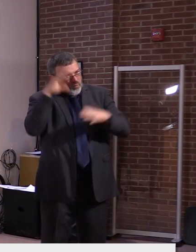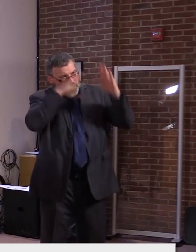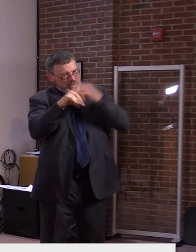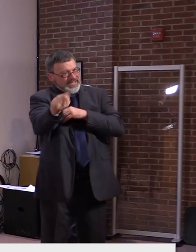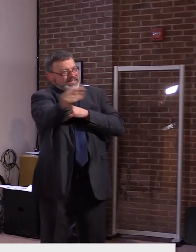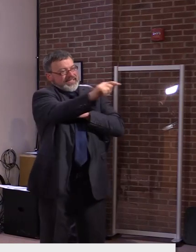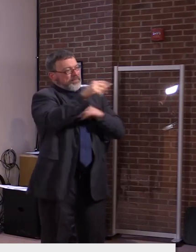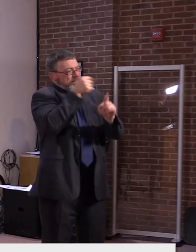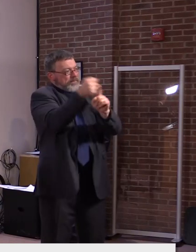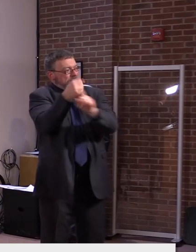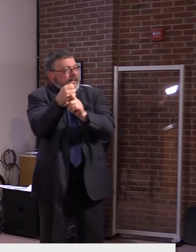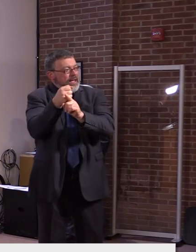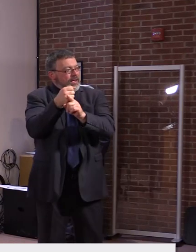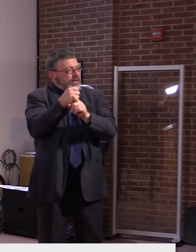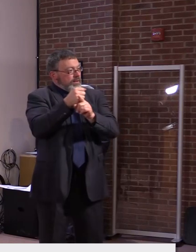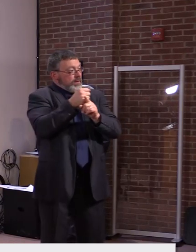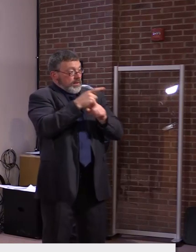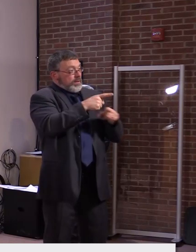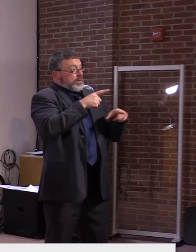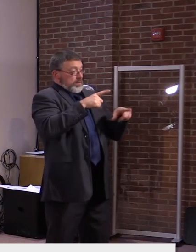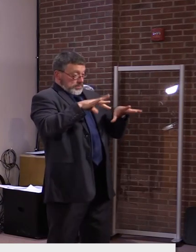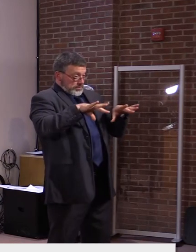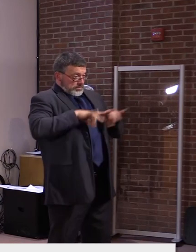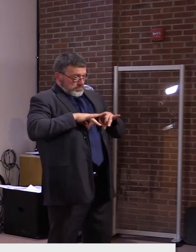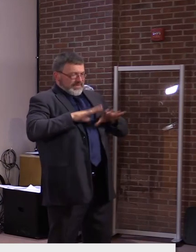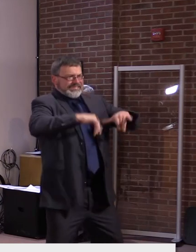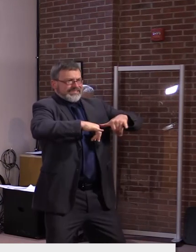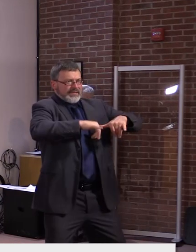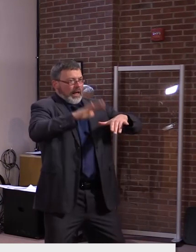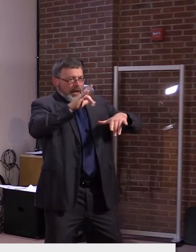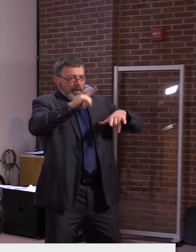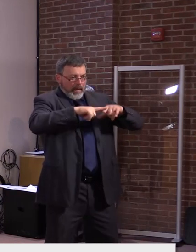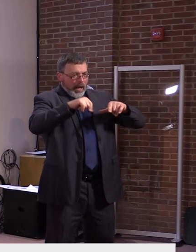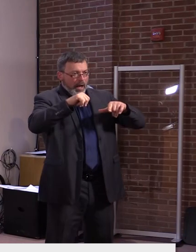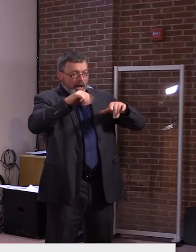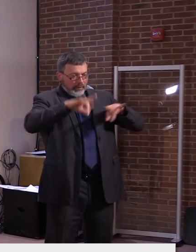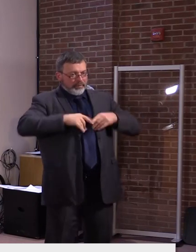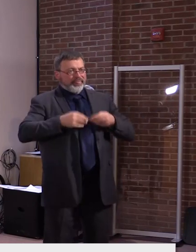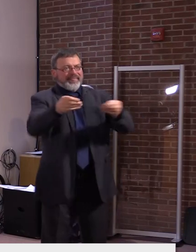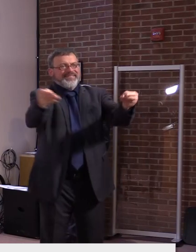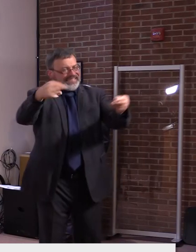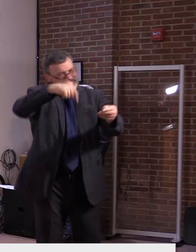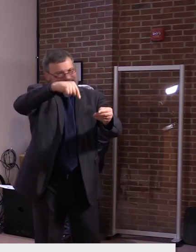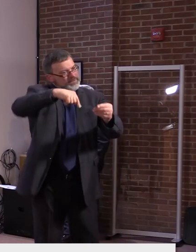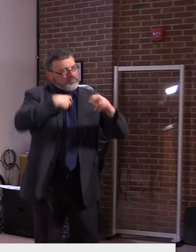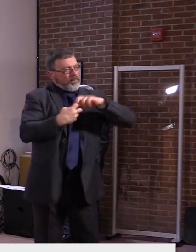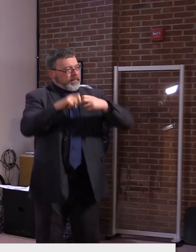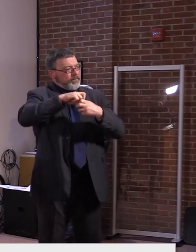spread down to as limited a number as possible.